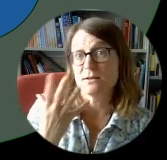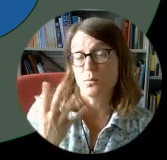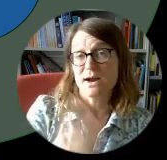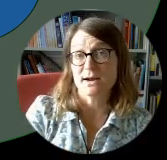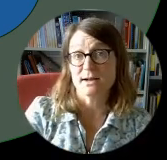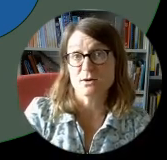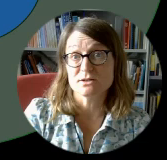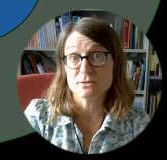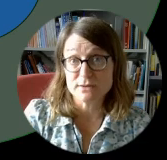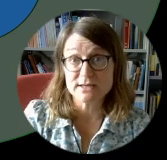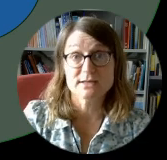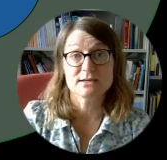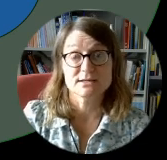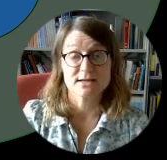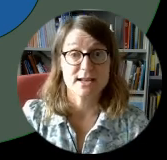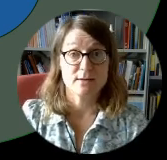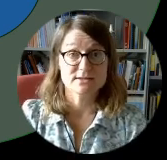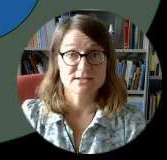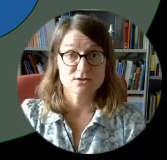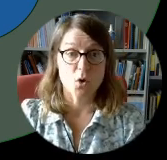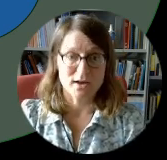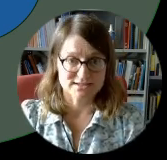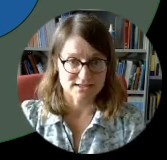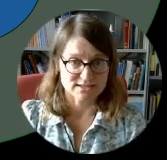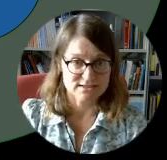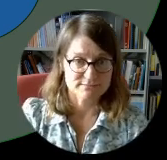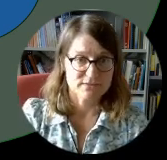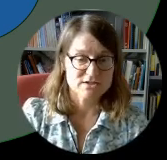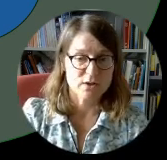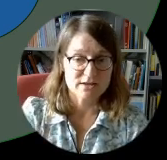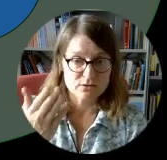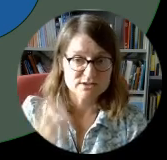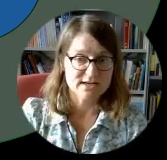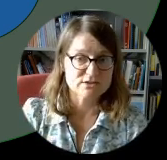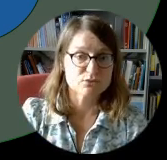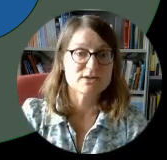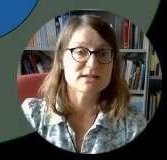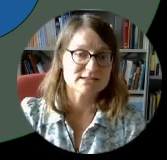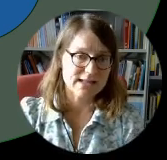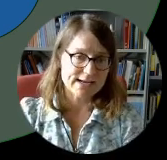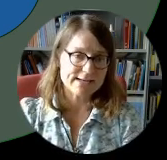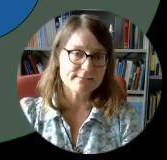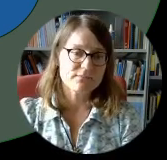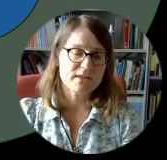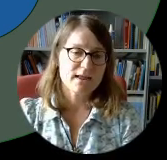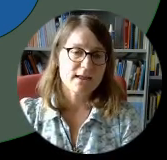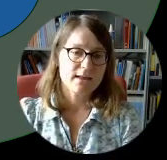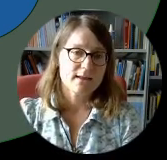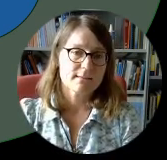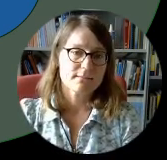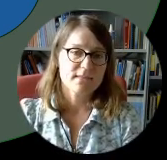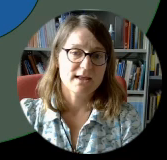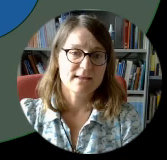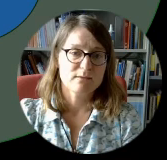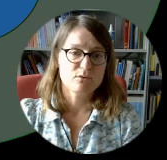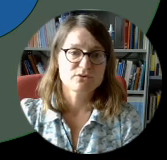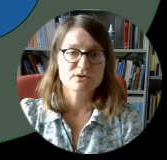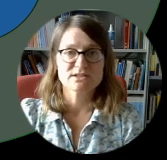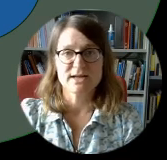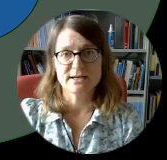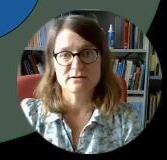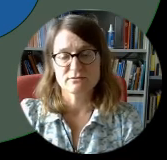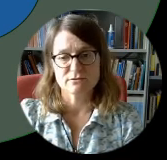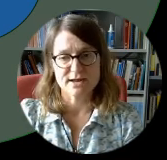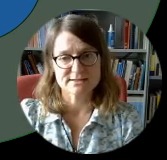Actually, where 3 sign languages coexist. So I'll give you a second to read the slide and then move